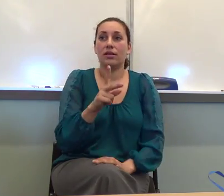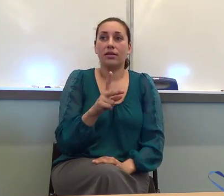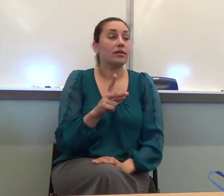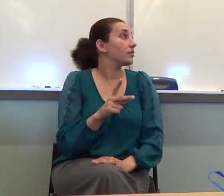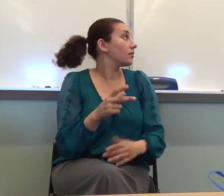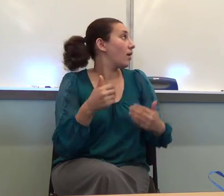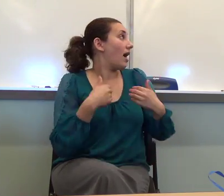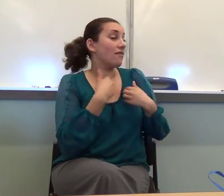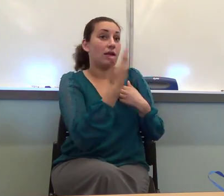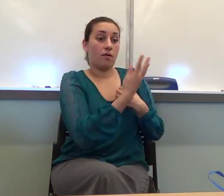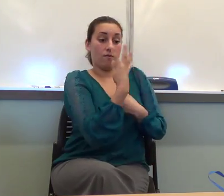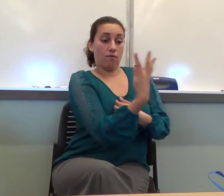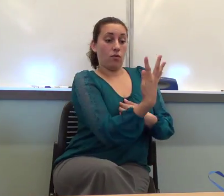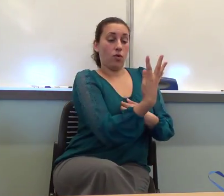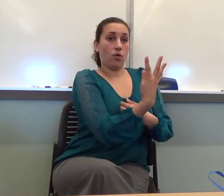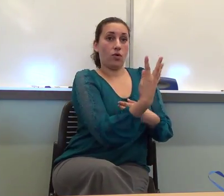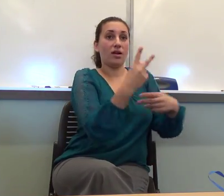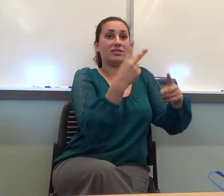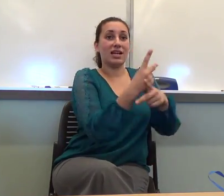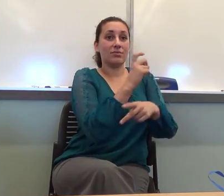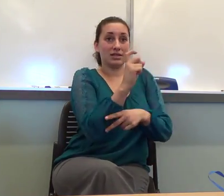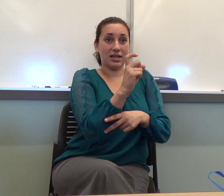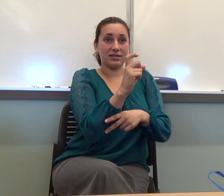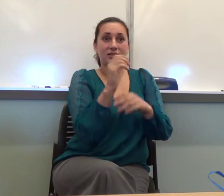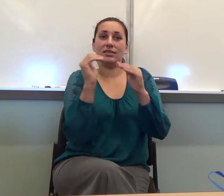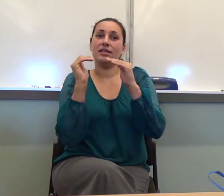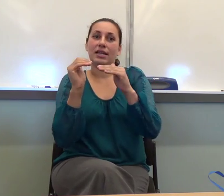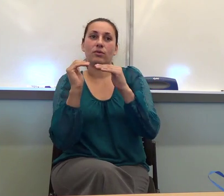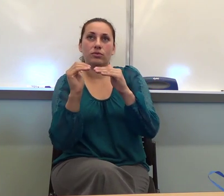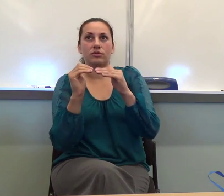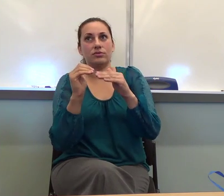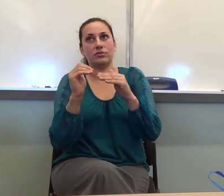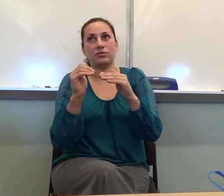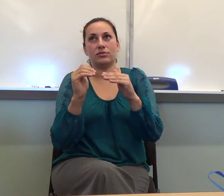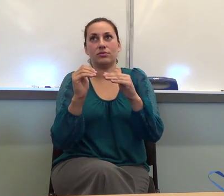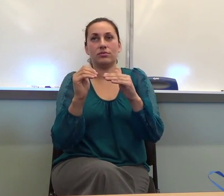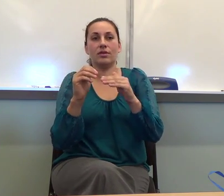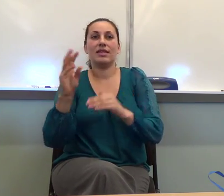4 times x is equal to this. Well, let's just write out what that is. That's 60, okay?